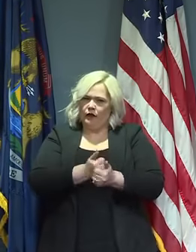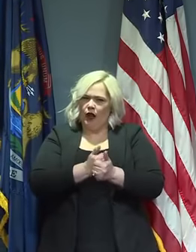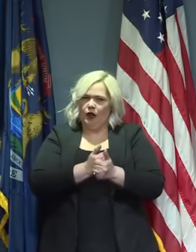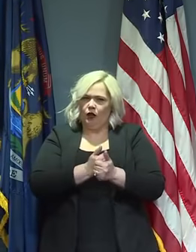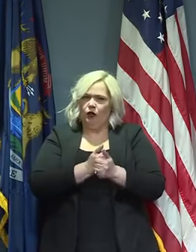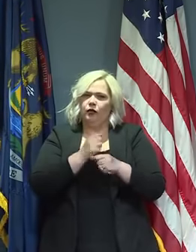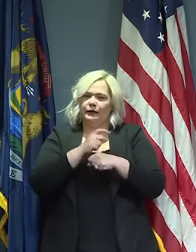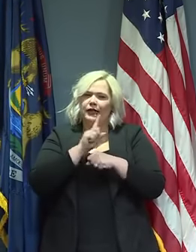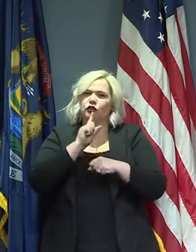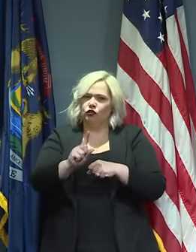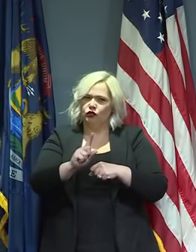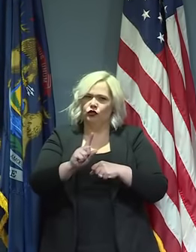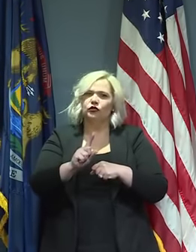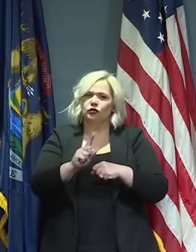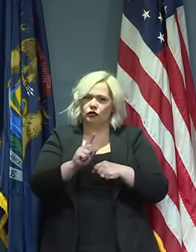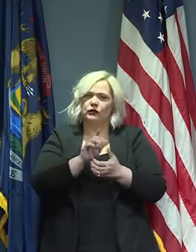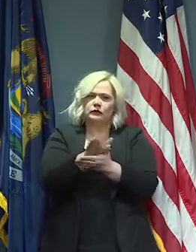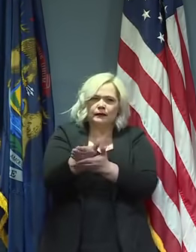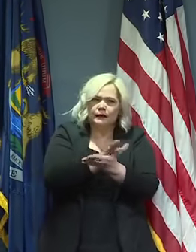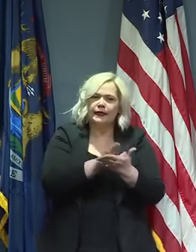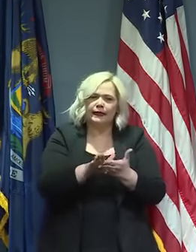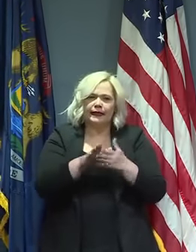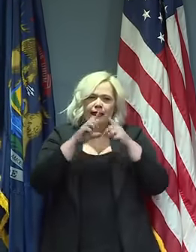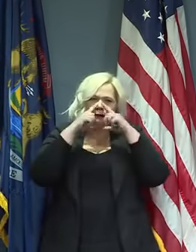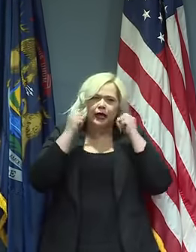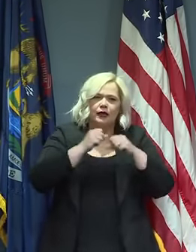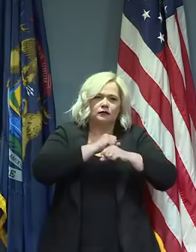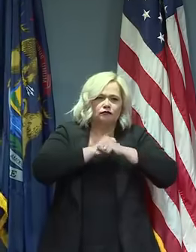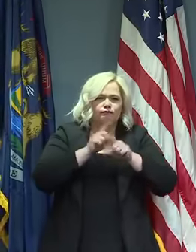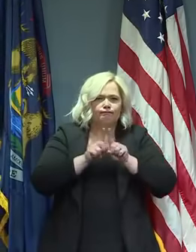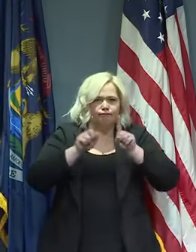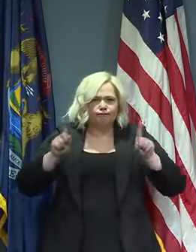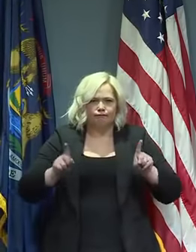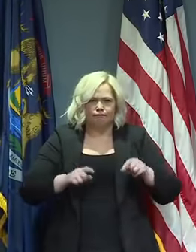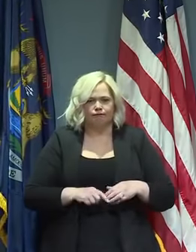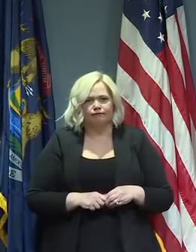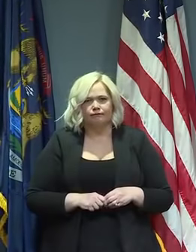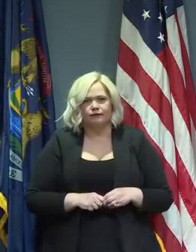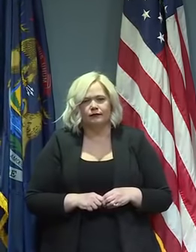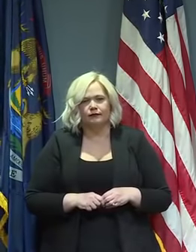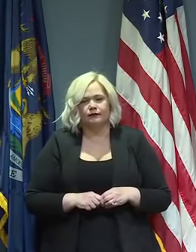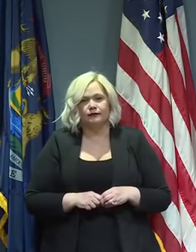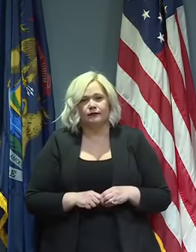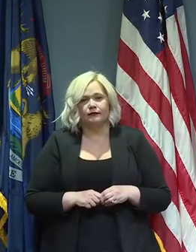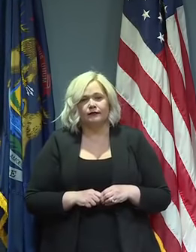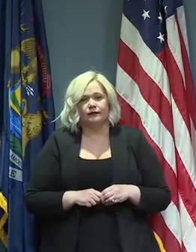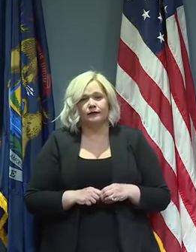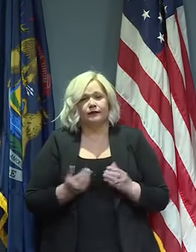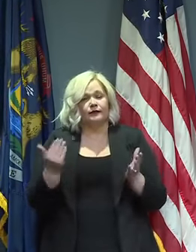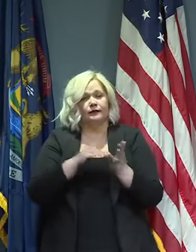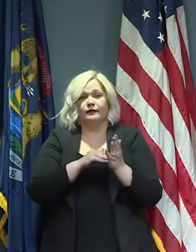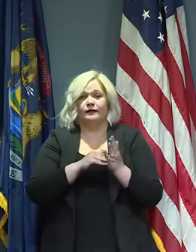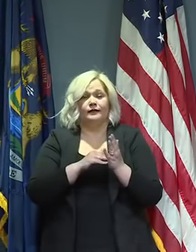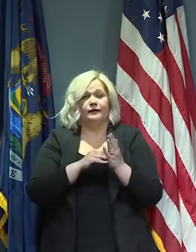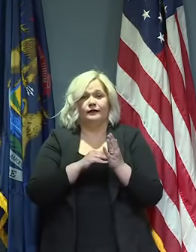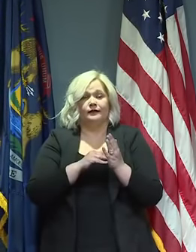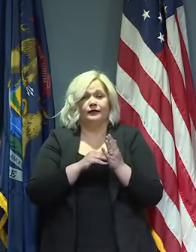in those workplace practices that we're defining. And of course, the ultimate goal of all of this